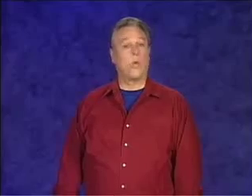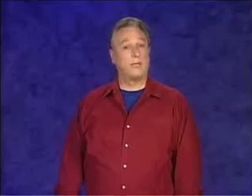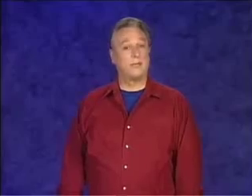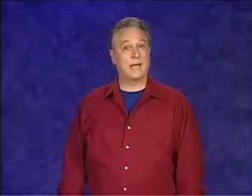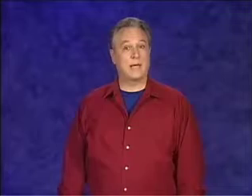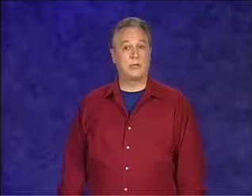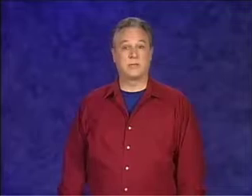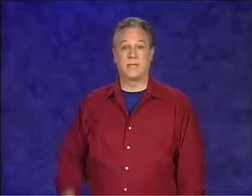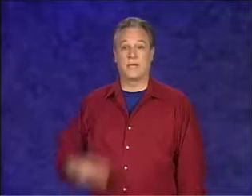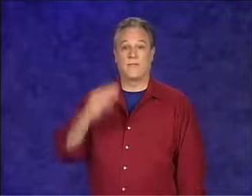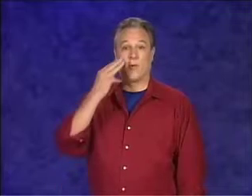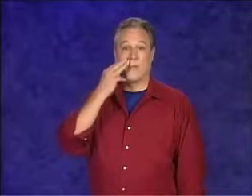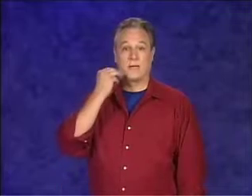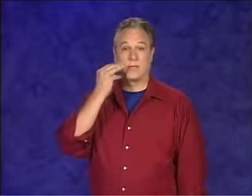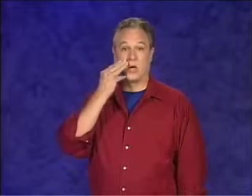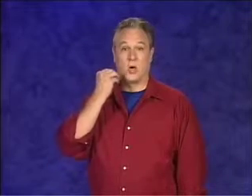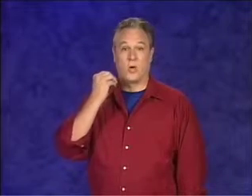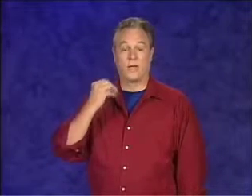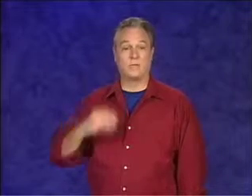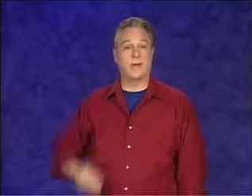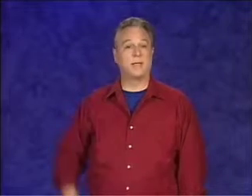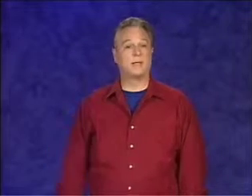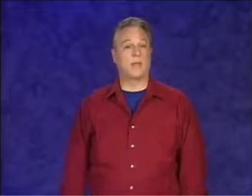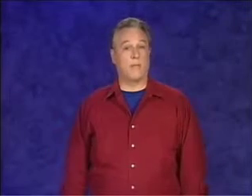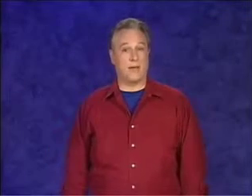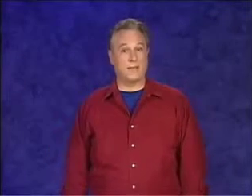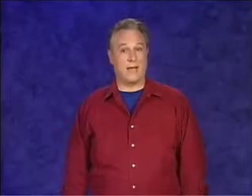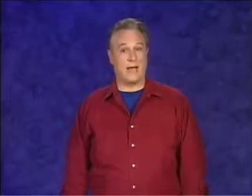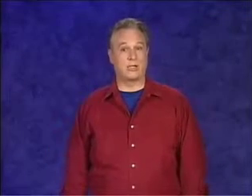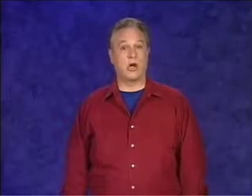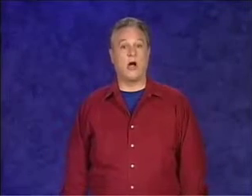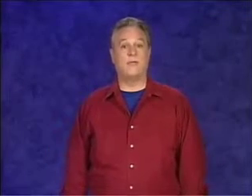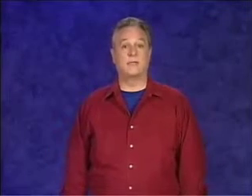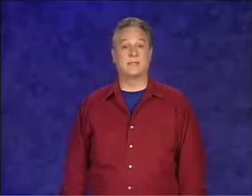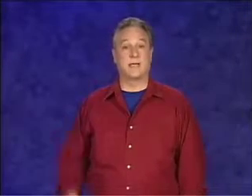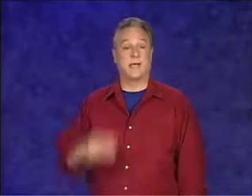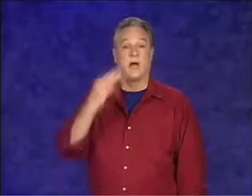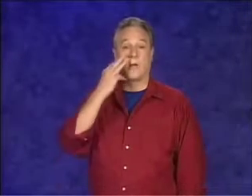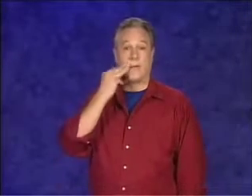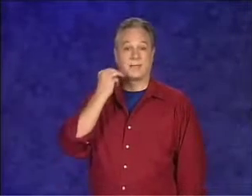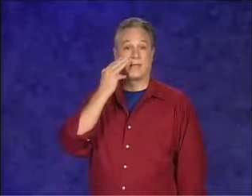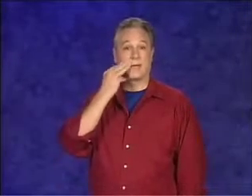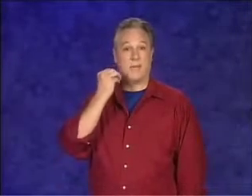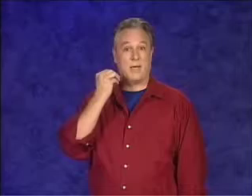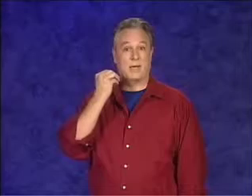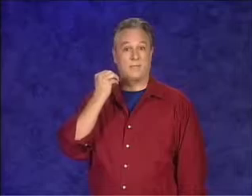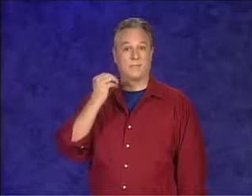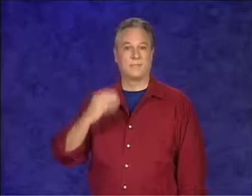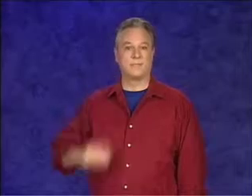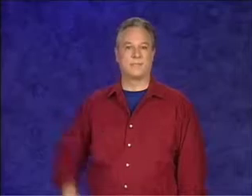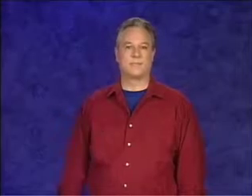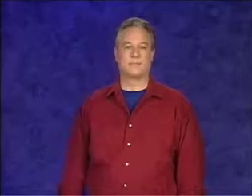One sign you'll see for Mexico is based on the mustache often seen on Mexican men.